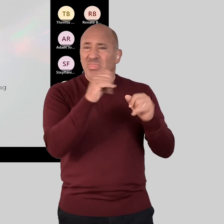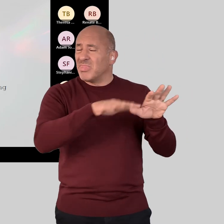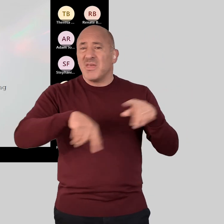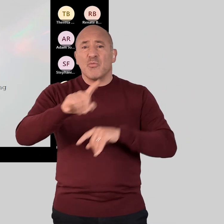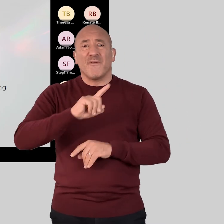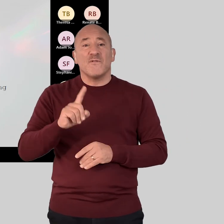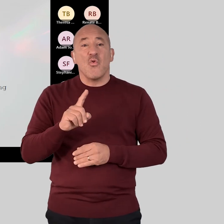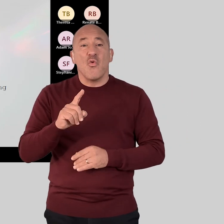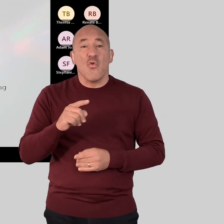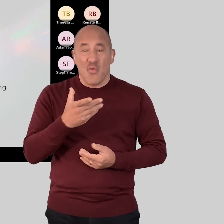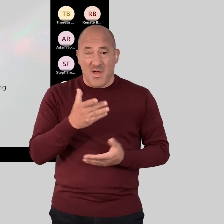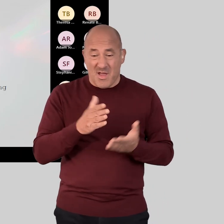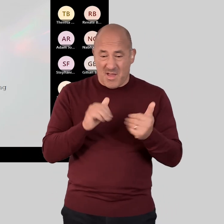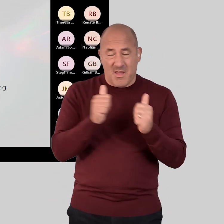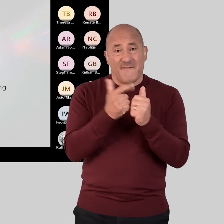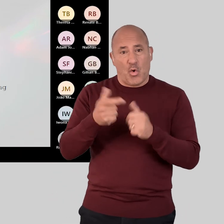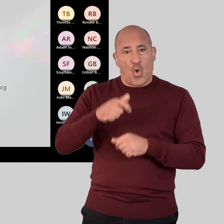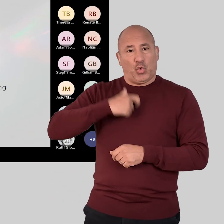situation.